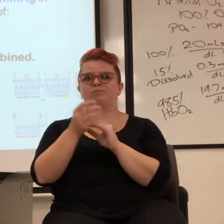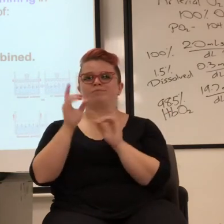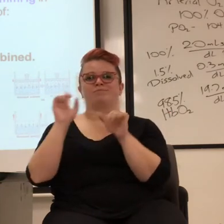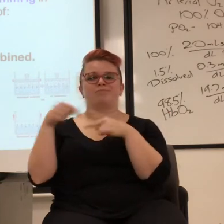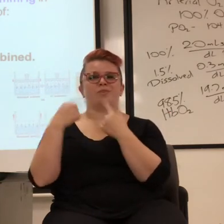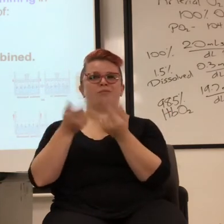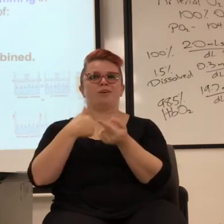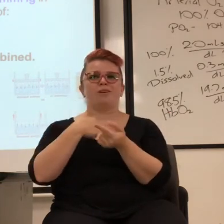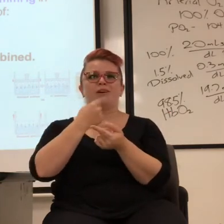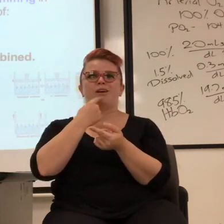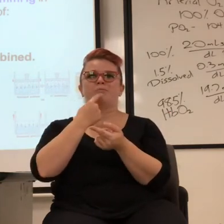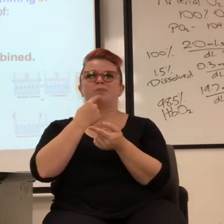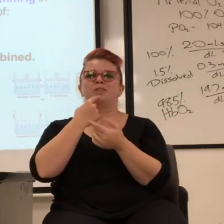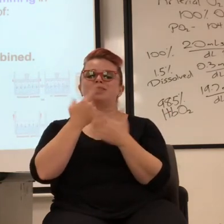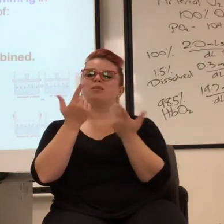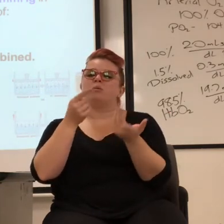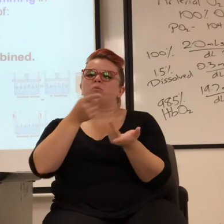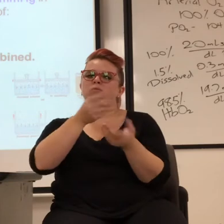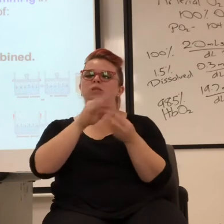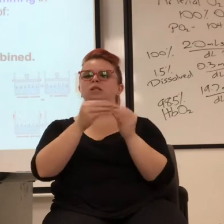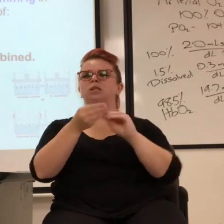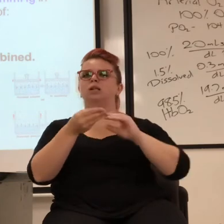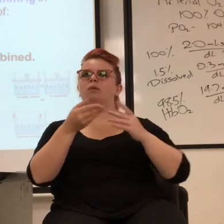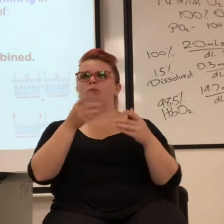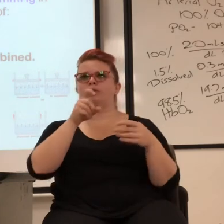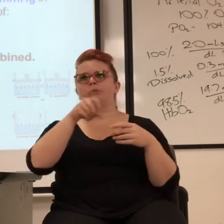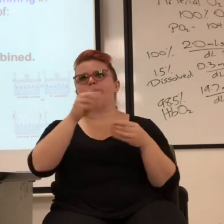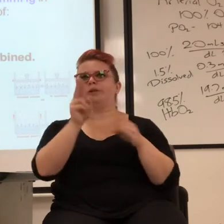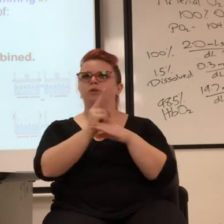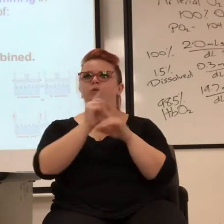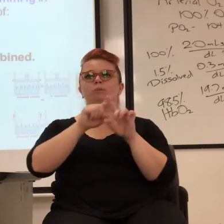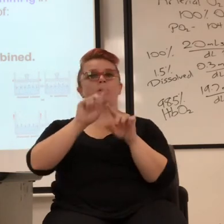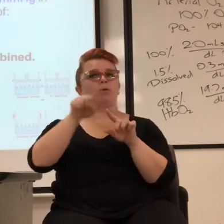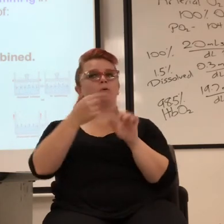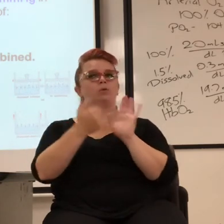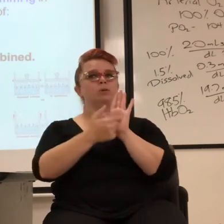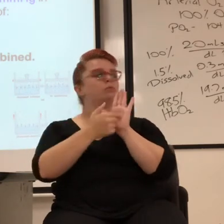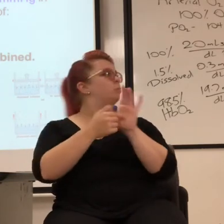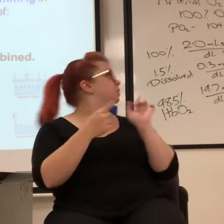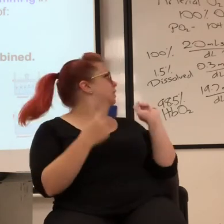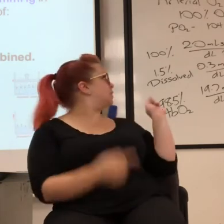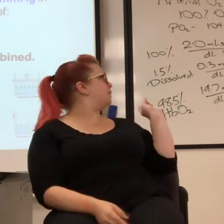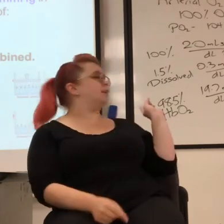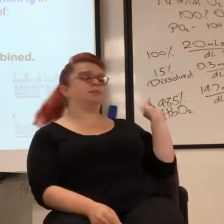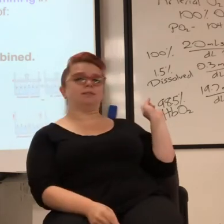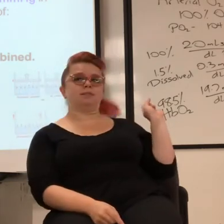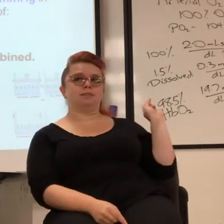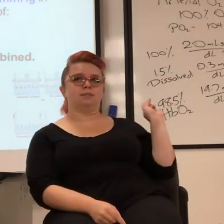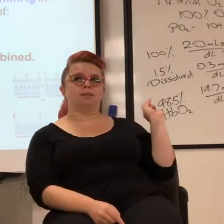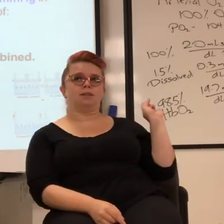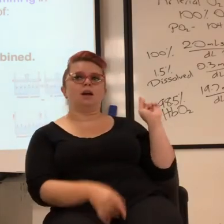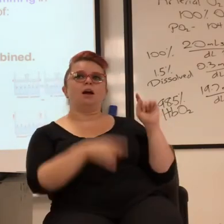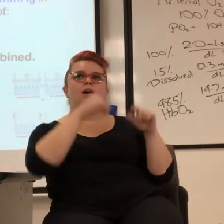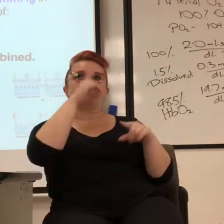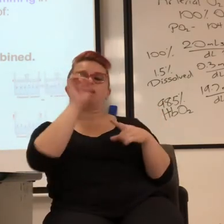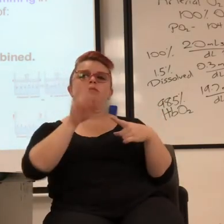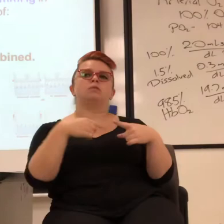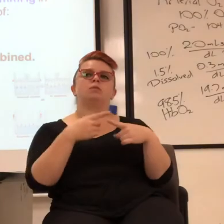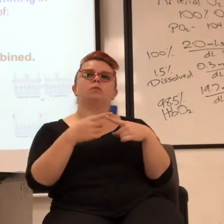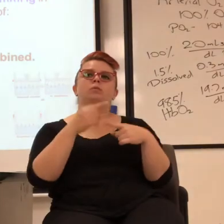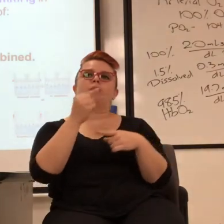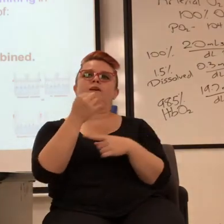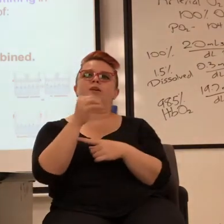saying, well, okay, that's the number in, but that only represents this, okay? Because when a